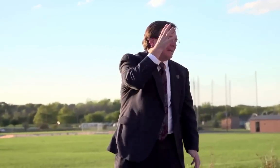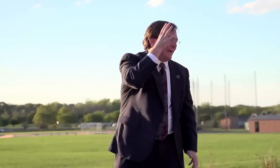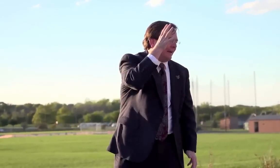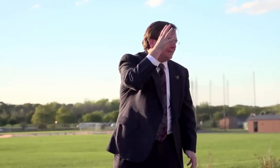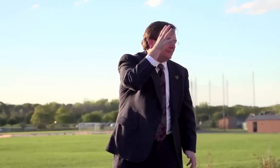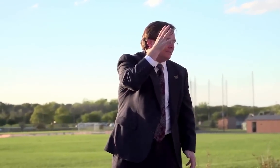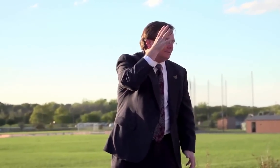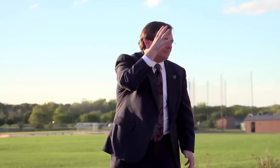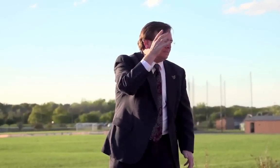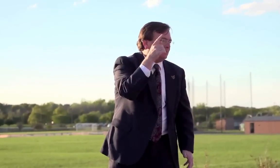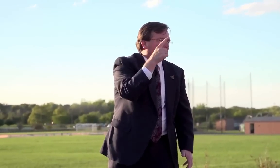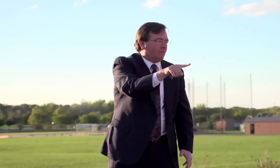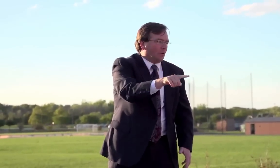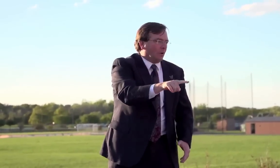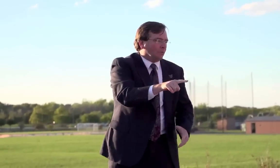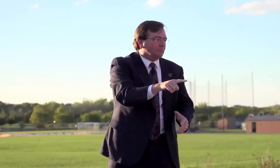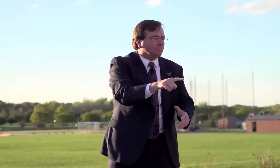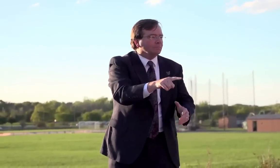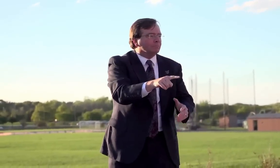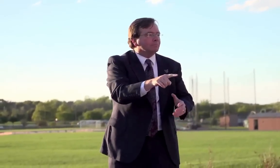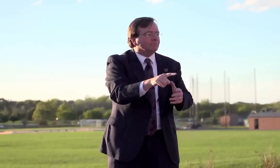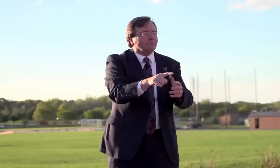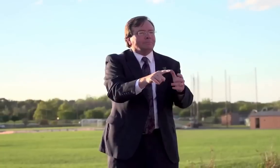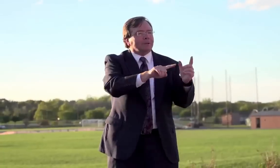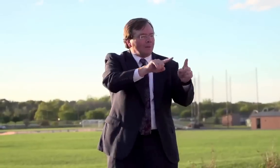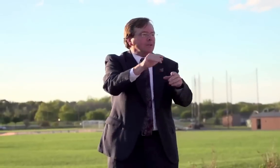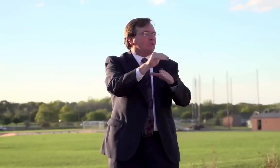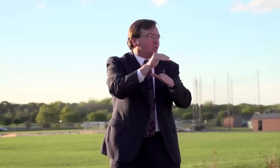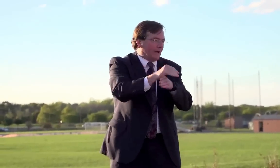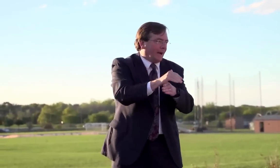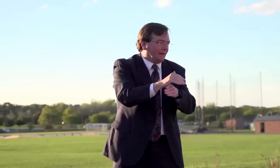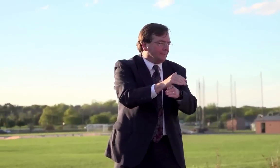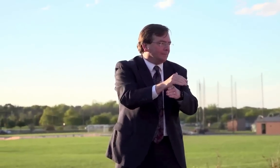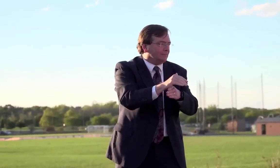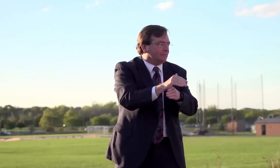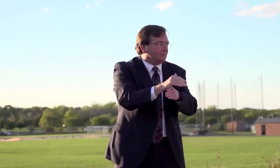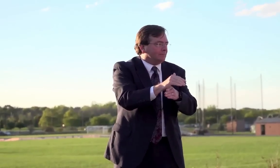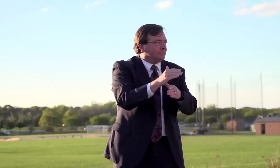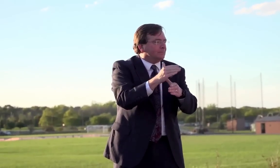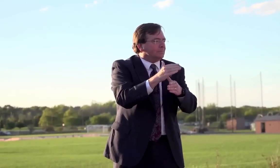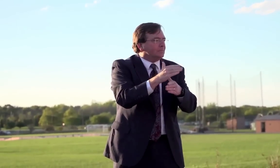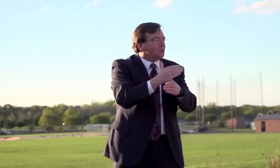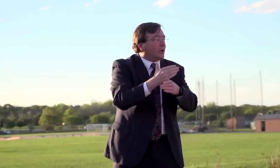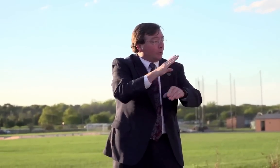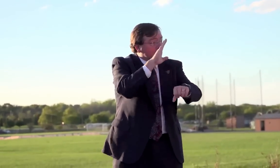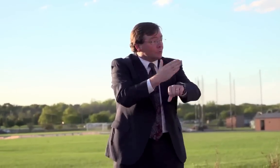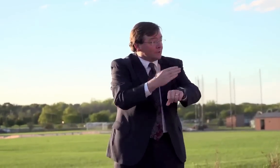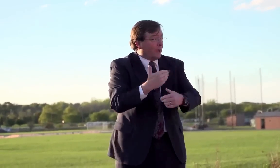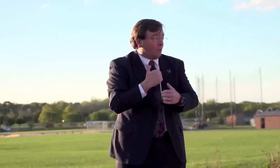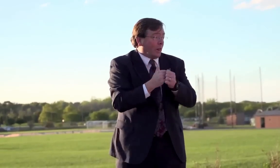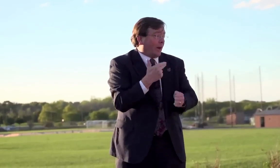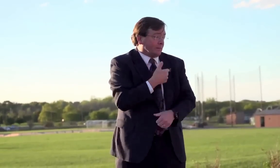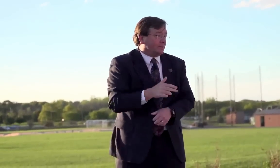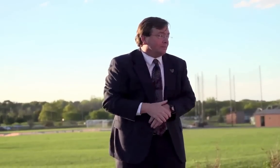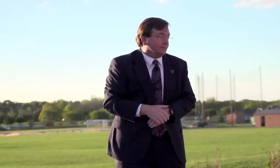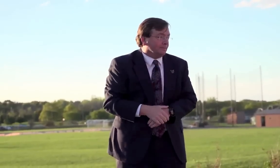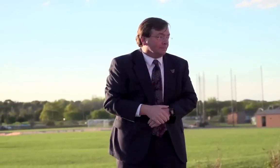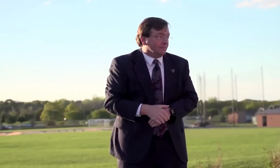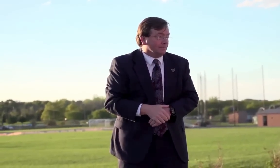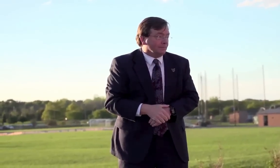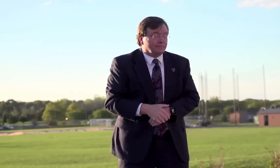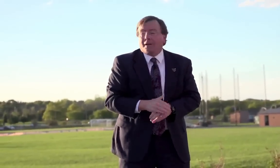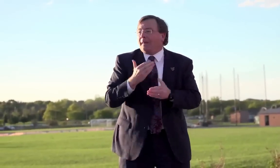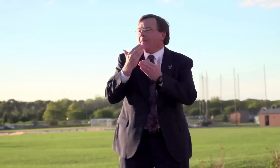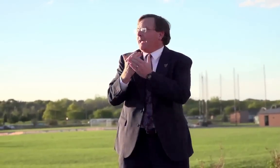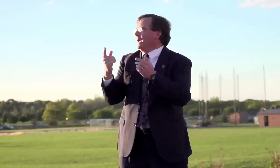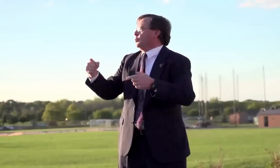to Ben's parents. Hi, good evening. My name is Jerry Buckley. Thank you for coming tonight, president of NCID, and sharing your son with us. Anytime that